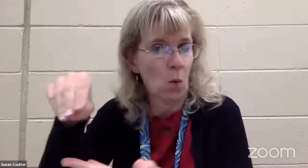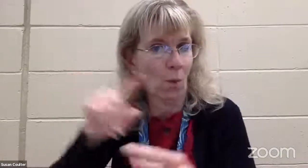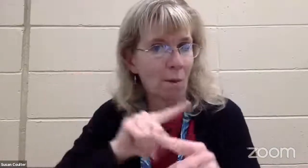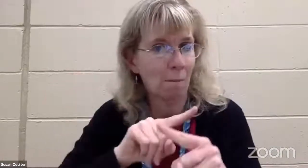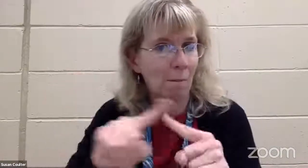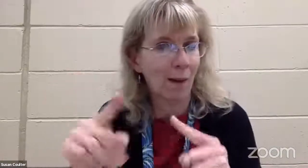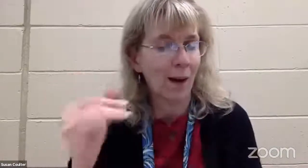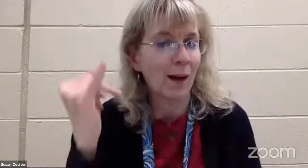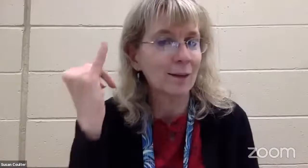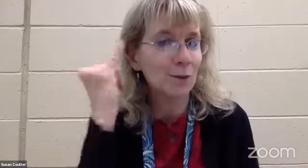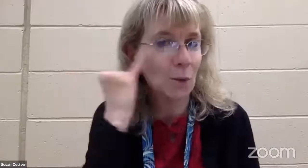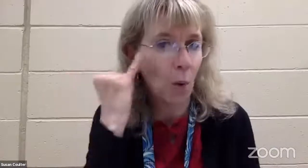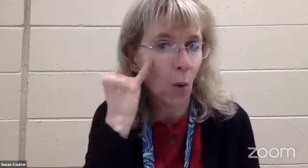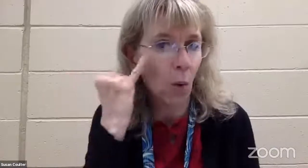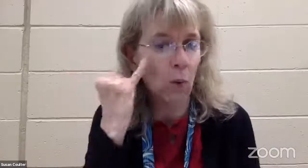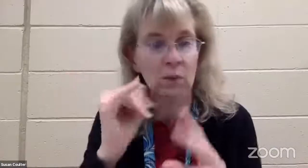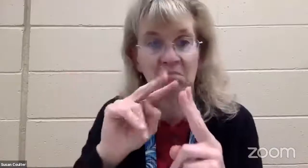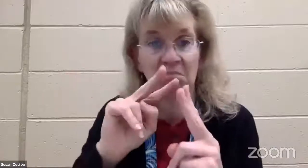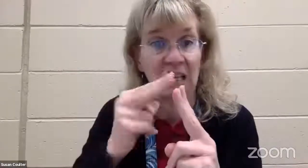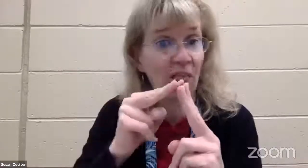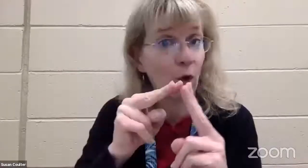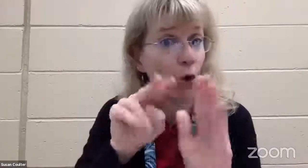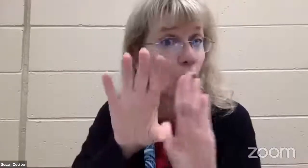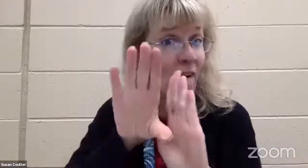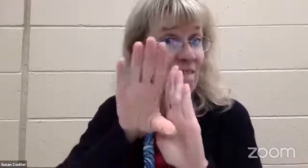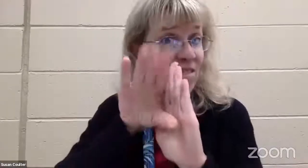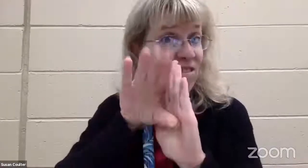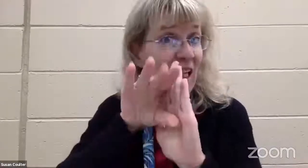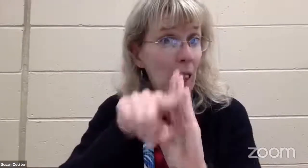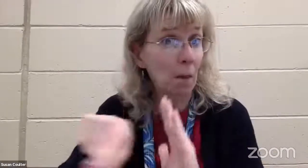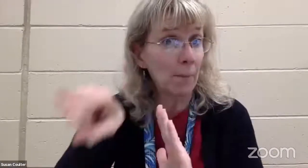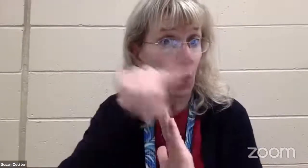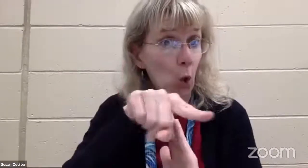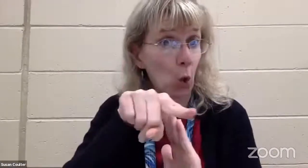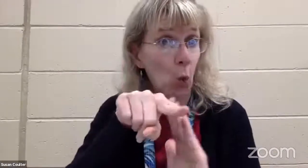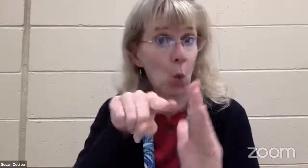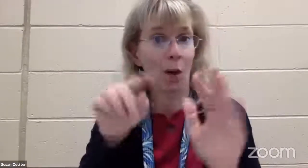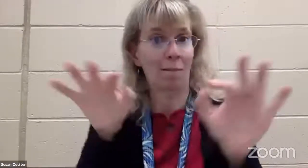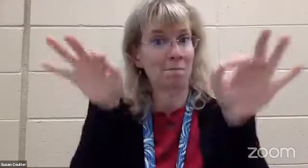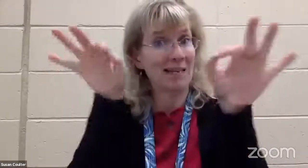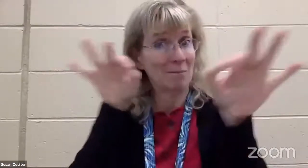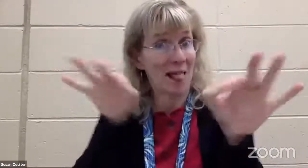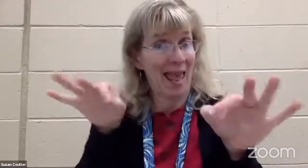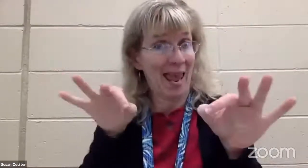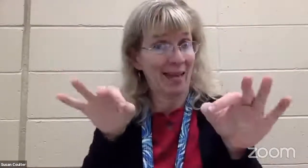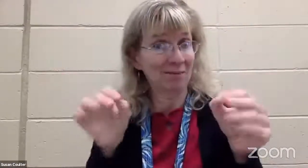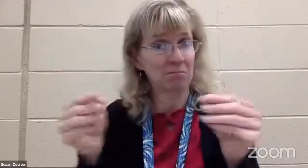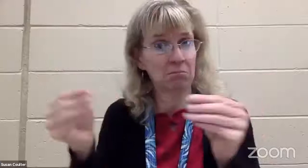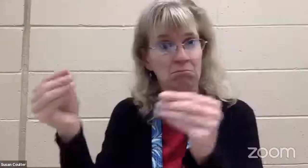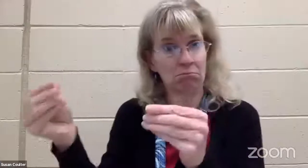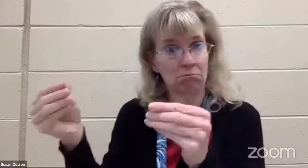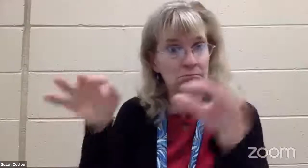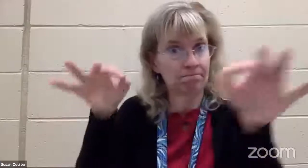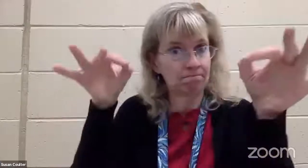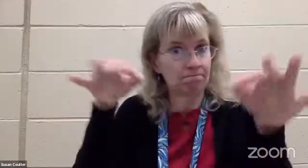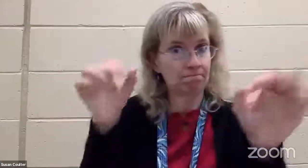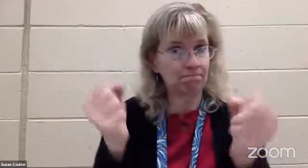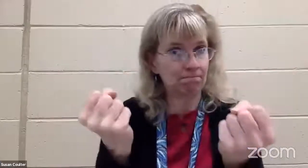Taki and how she was saying about different photos. So what we can do is we can either have a video of you explaining your